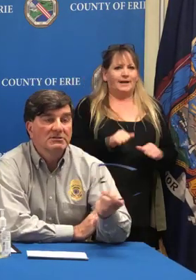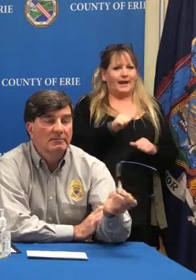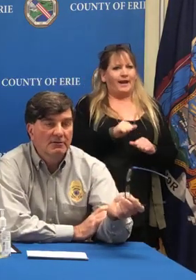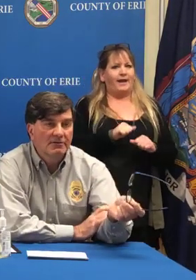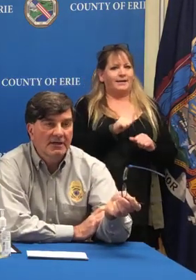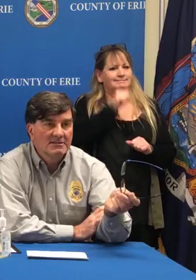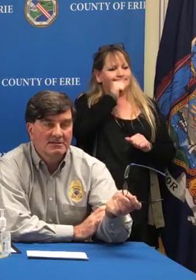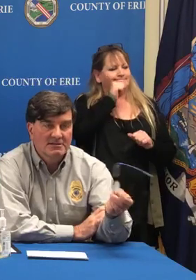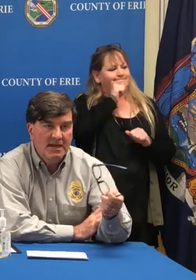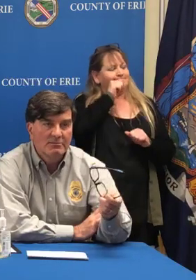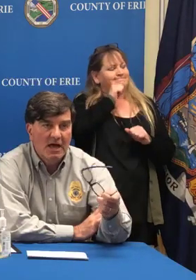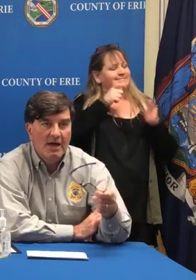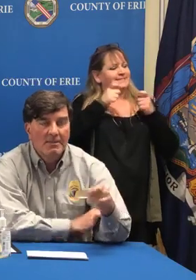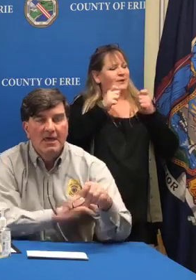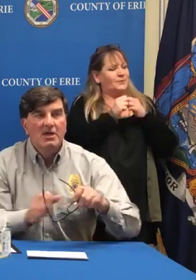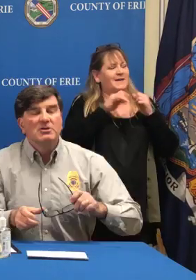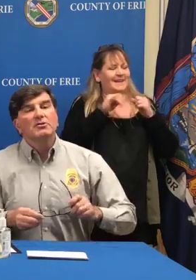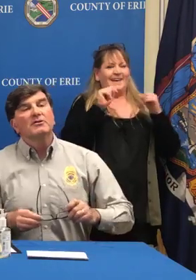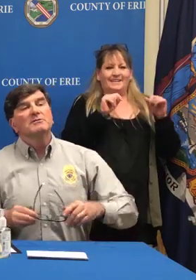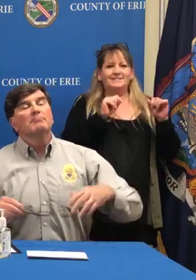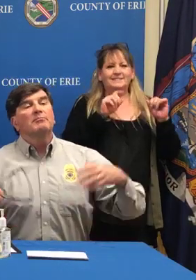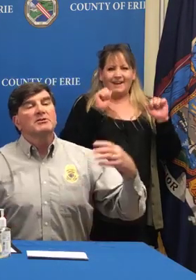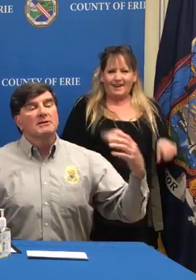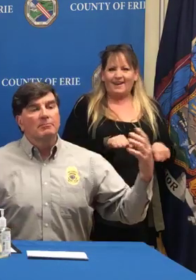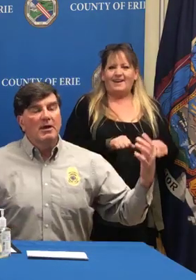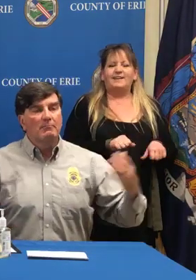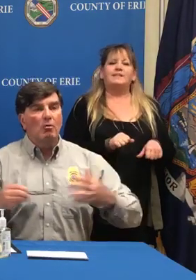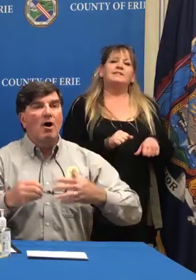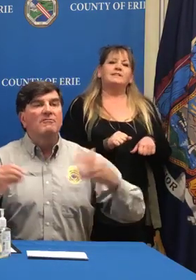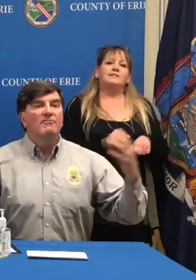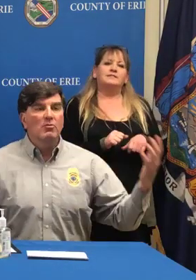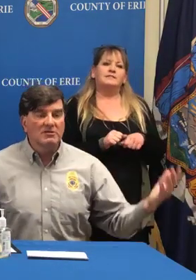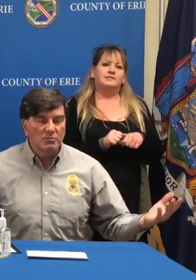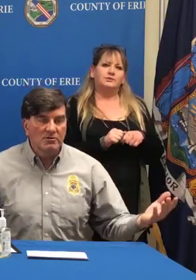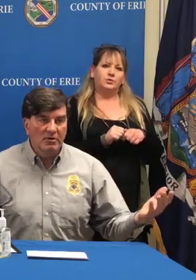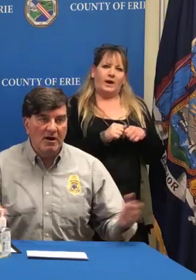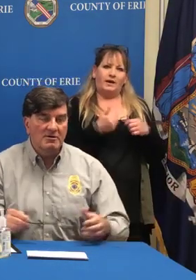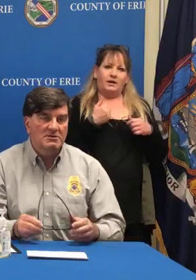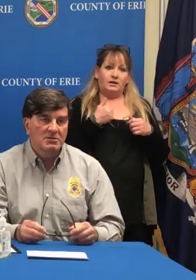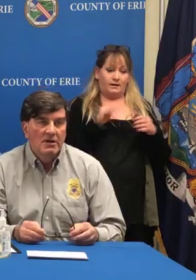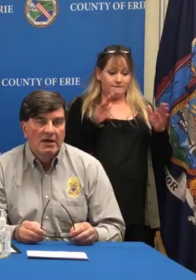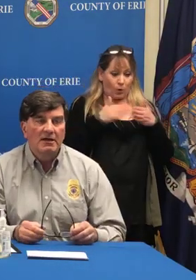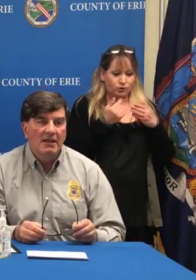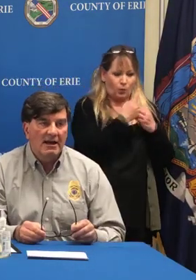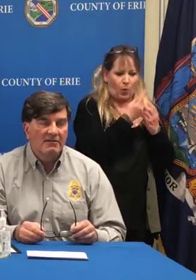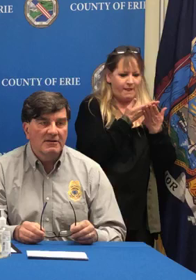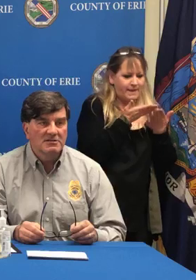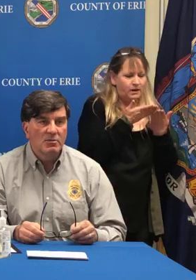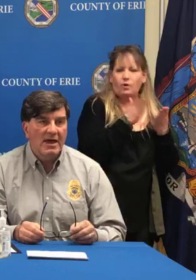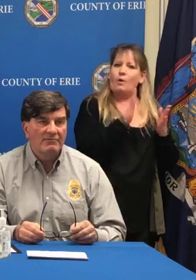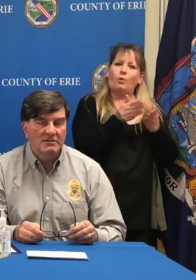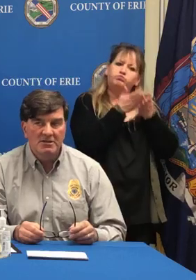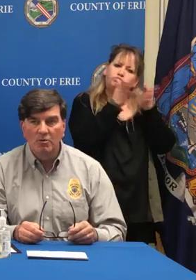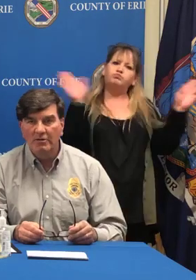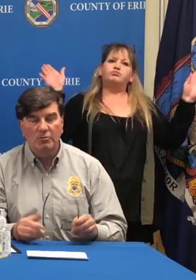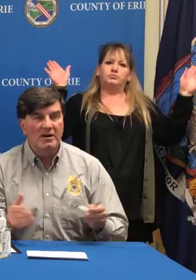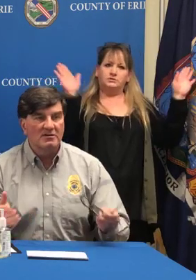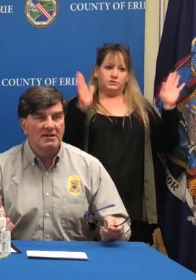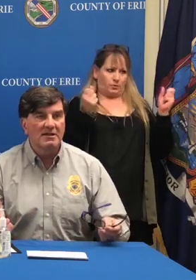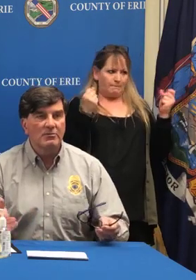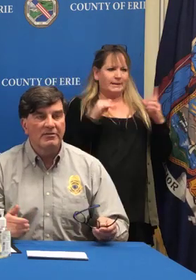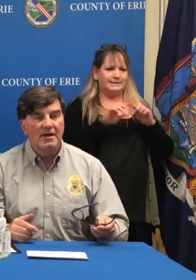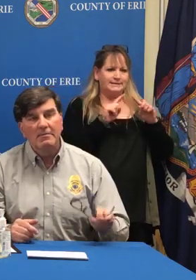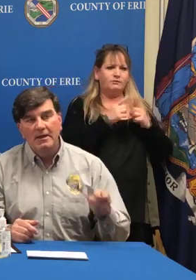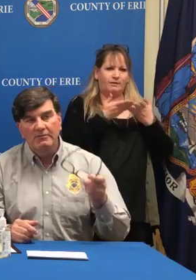on multiple things at the same time. So there's a broad focus with regards to a lot of the things that we have to deal with. We